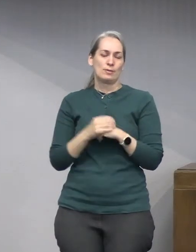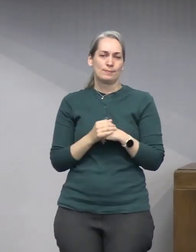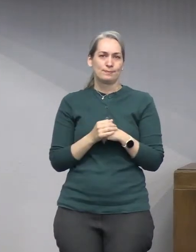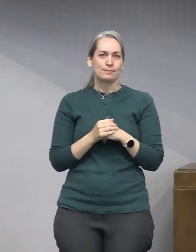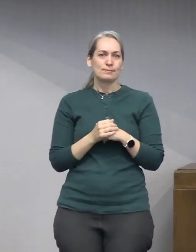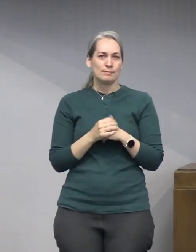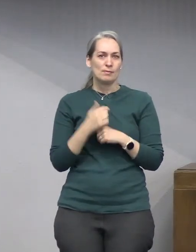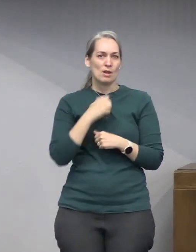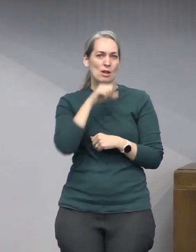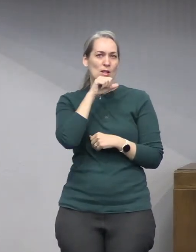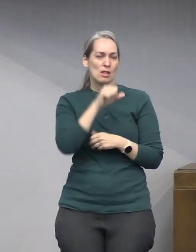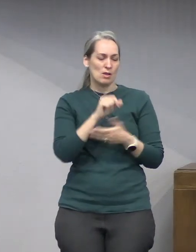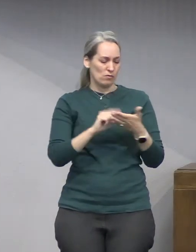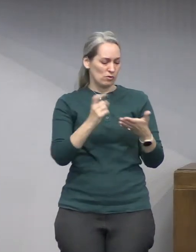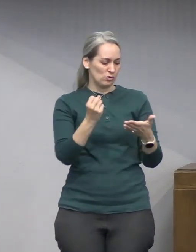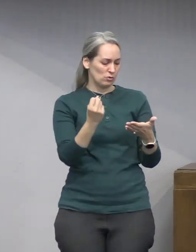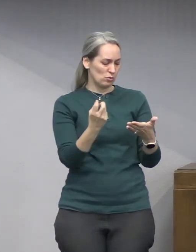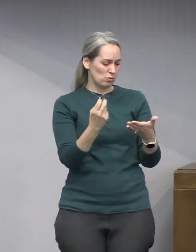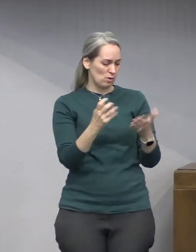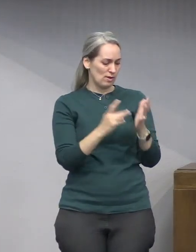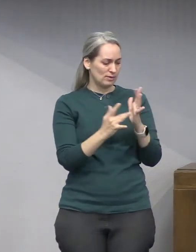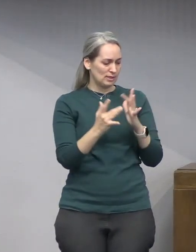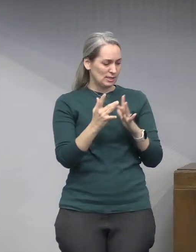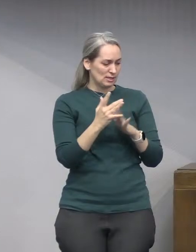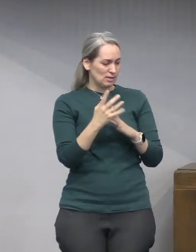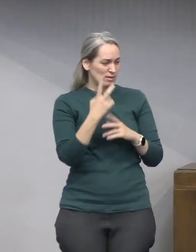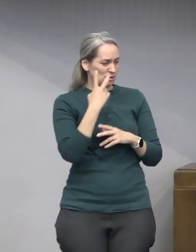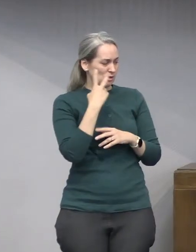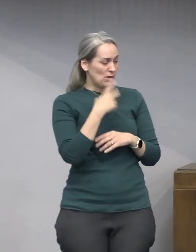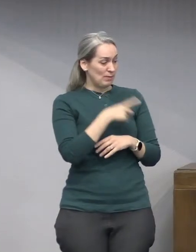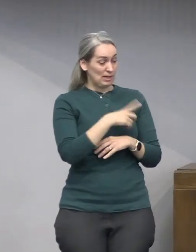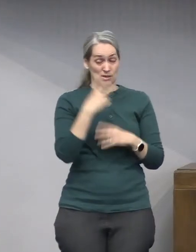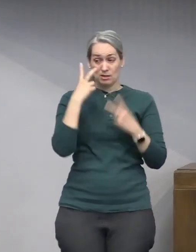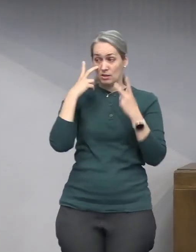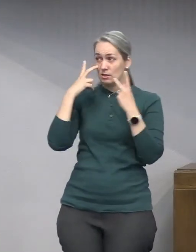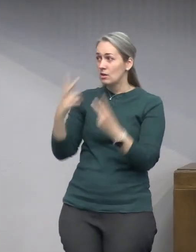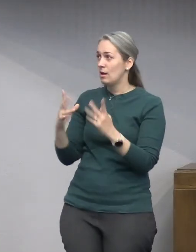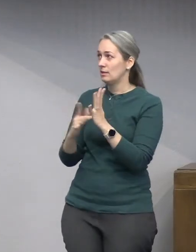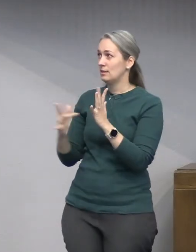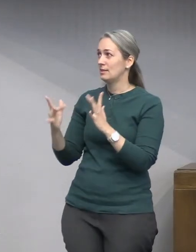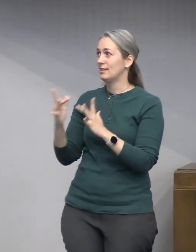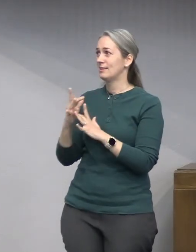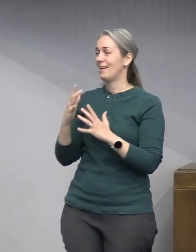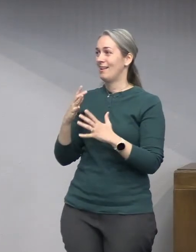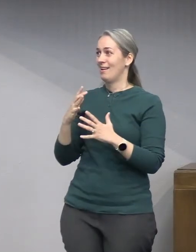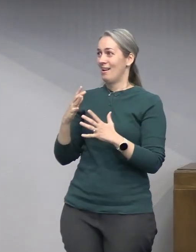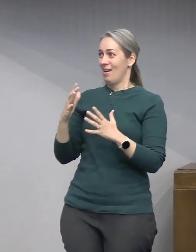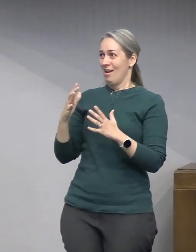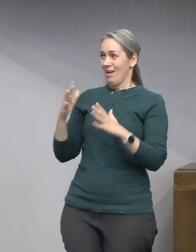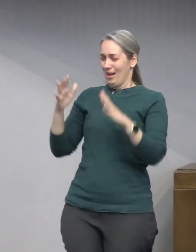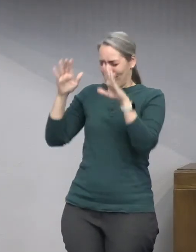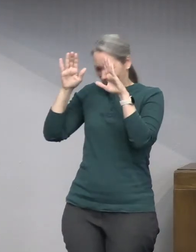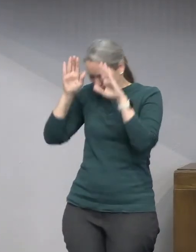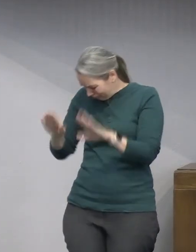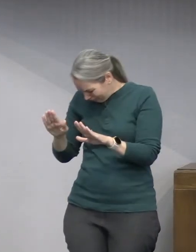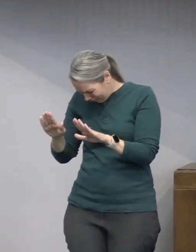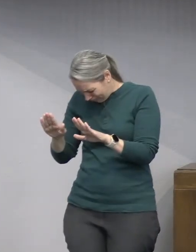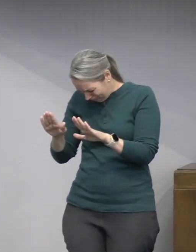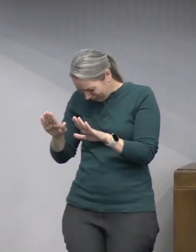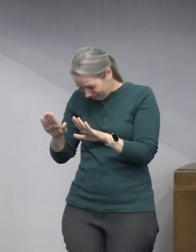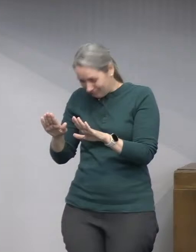And I love verse 12 as it continues. When he saw Jesus, he fell with his face to the